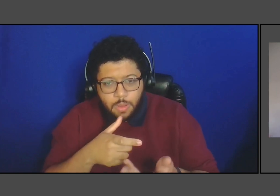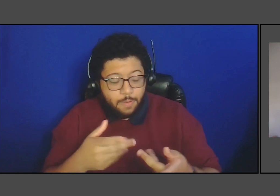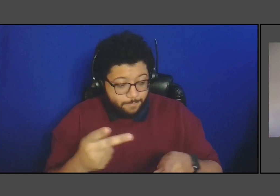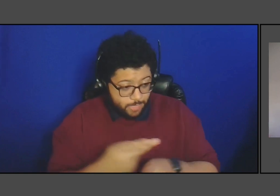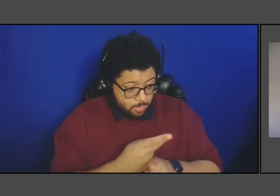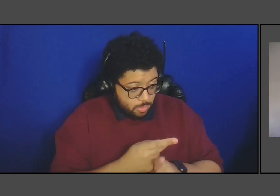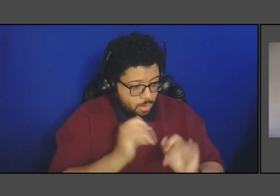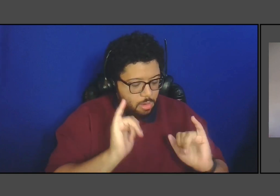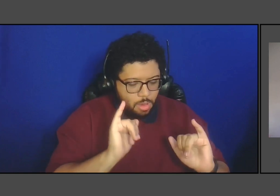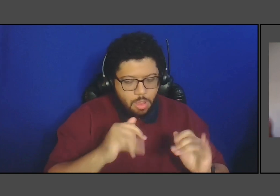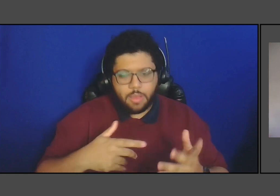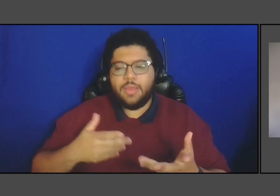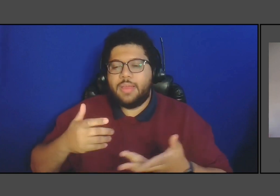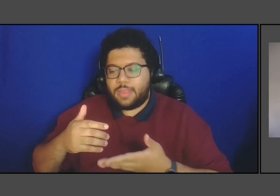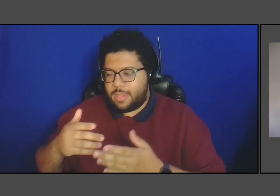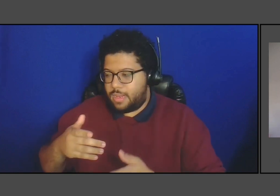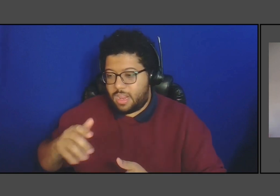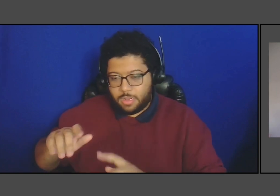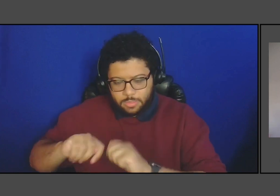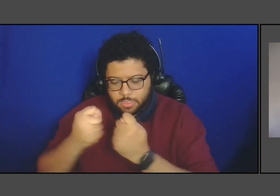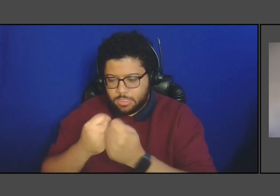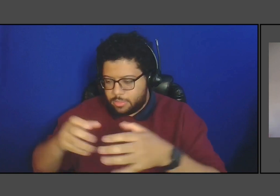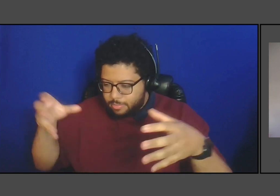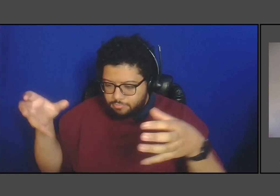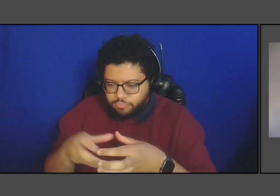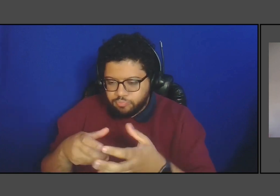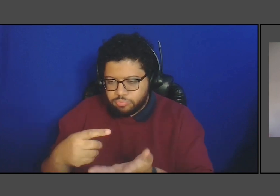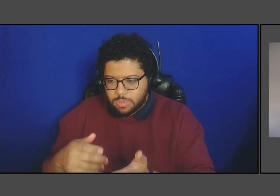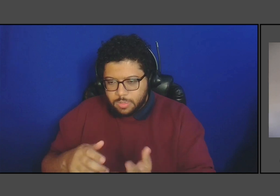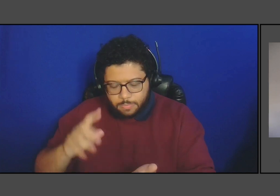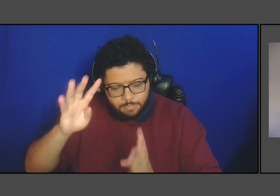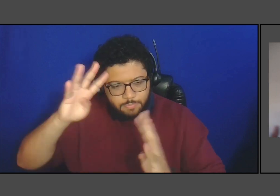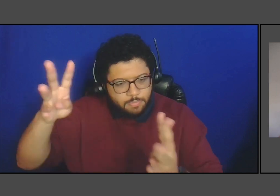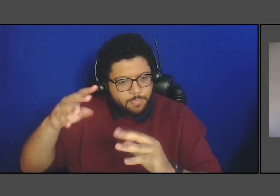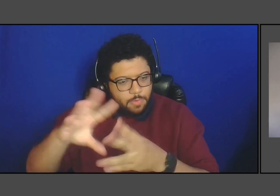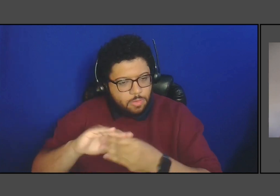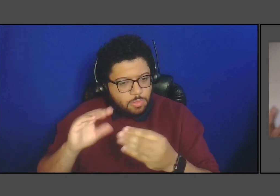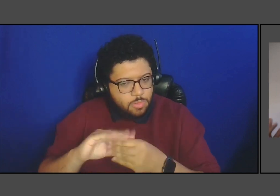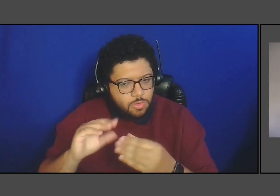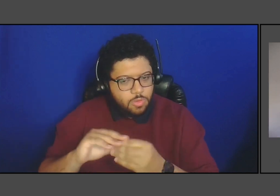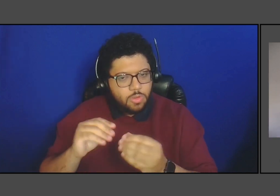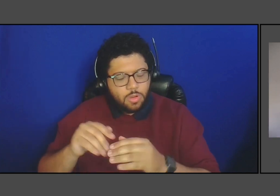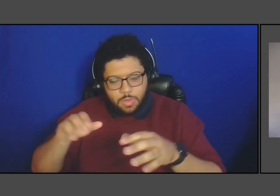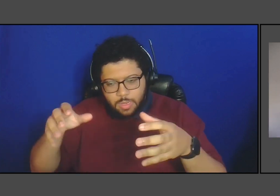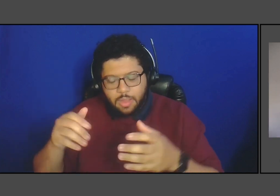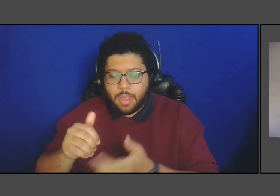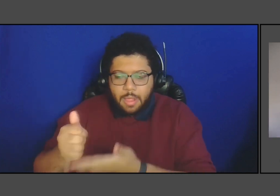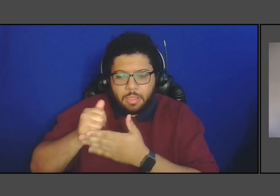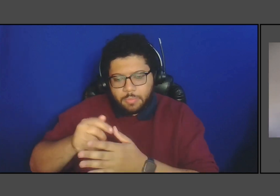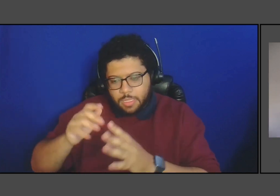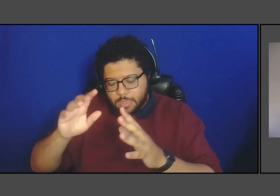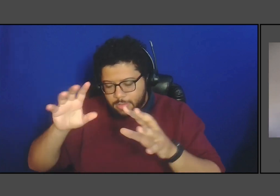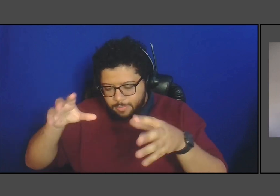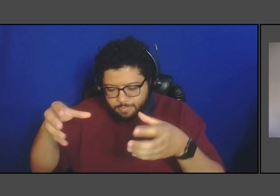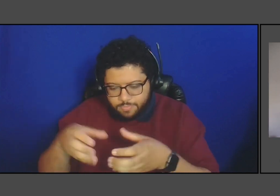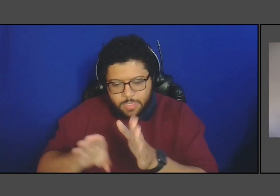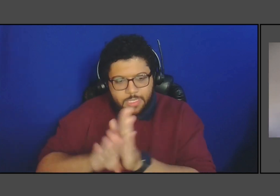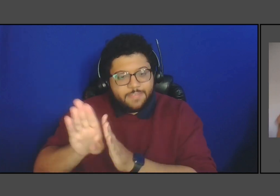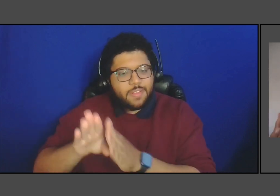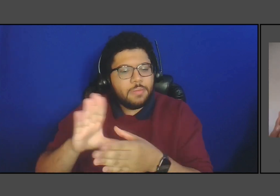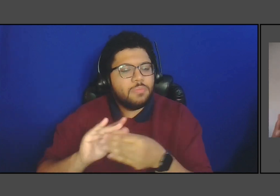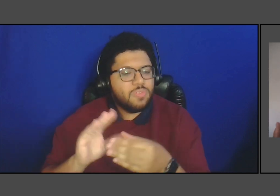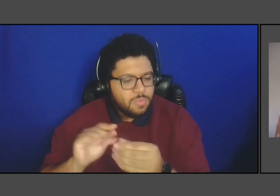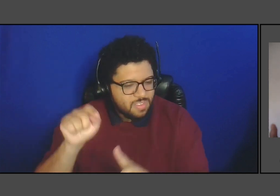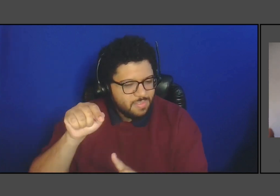of people. I can reach out to like-minded community members, try to raise